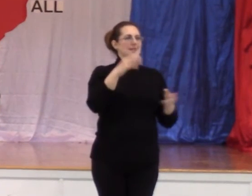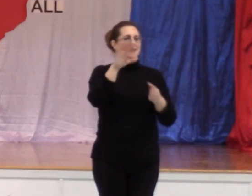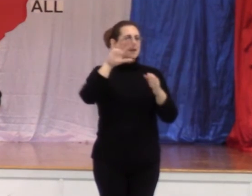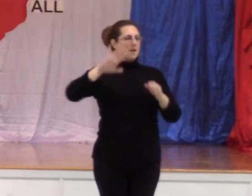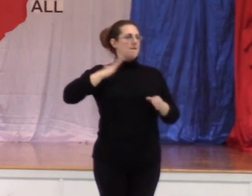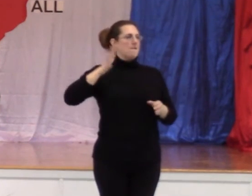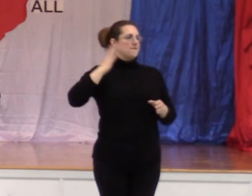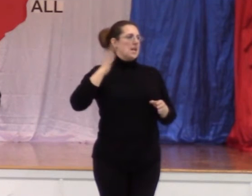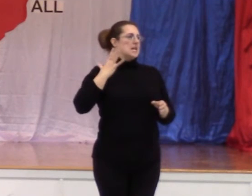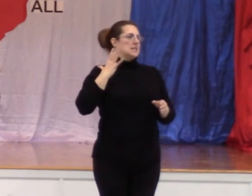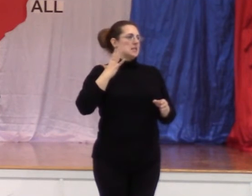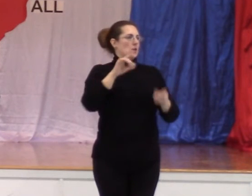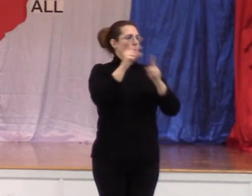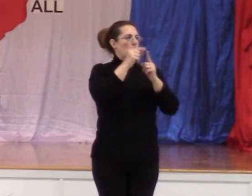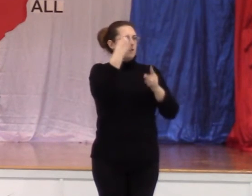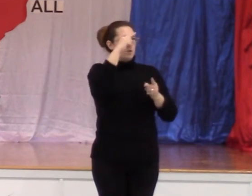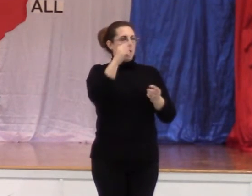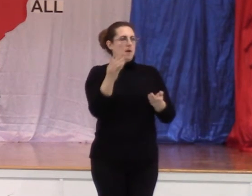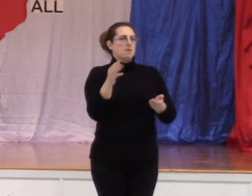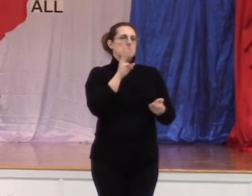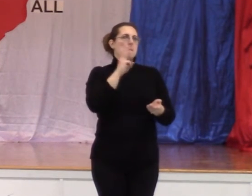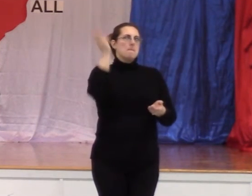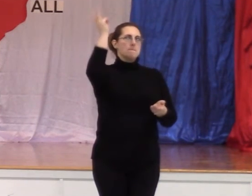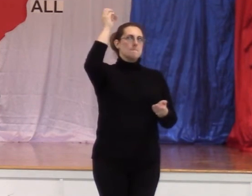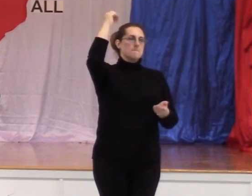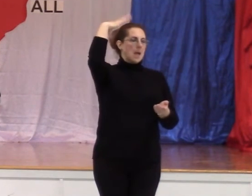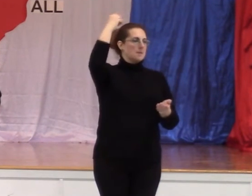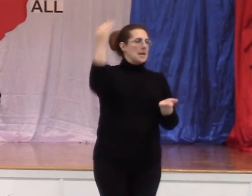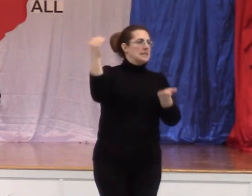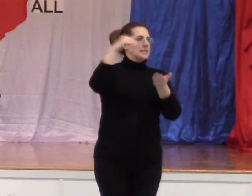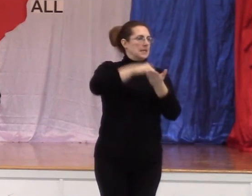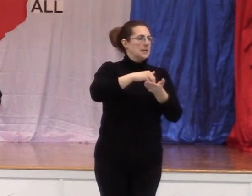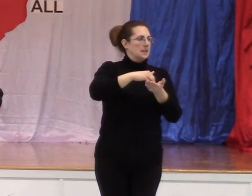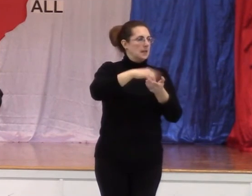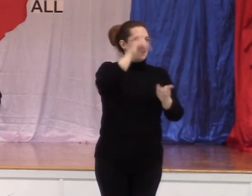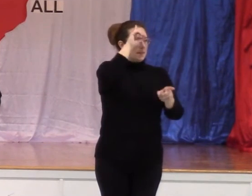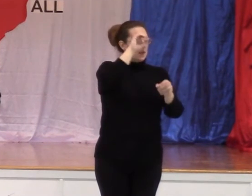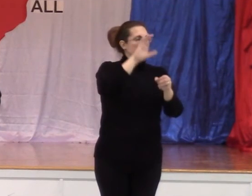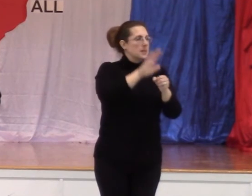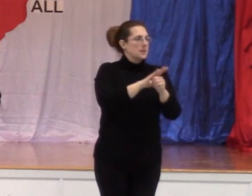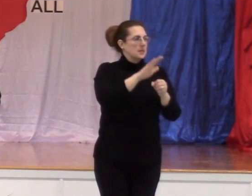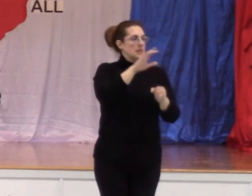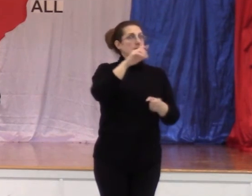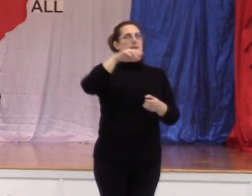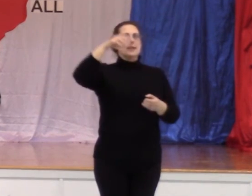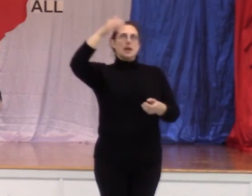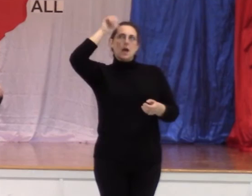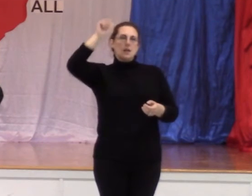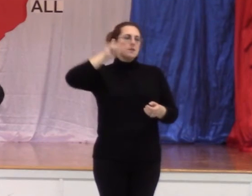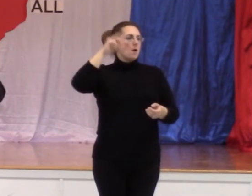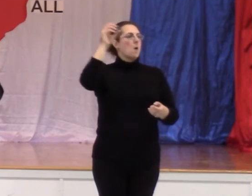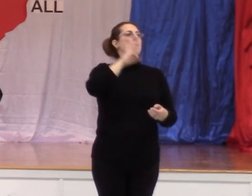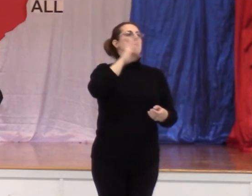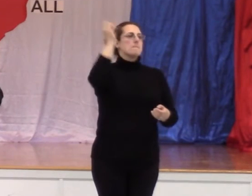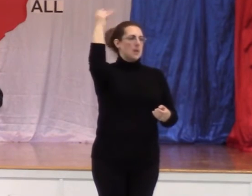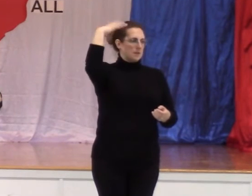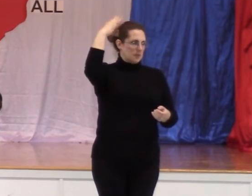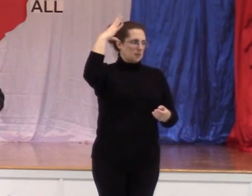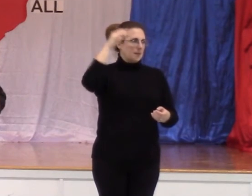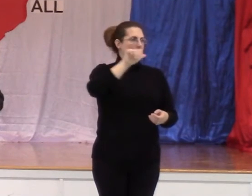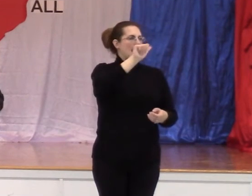word for saying rebaptizers, because they believed in adult or believer's baptism. Who does that sound like